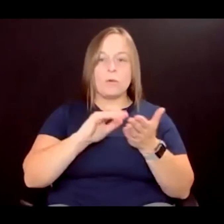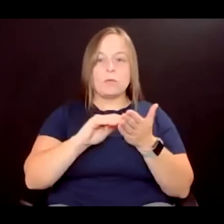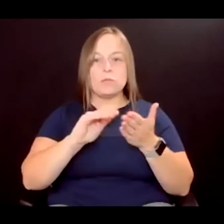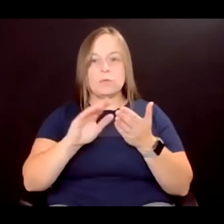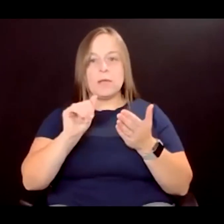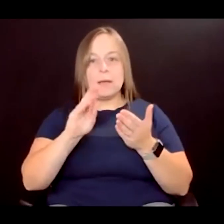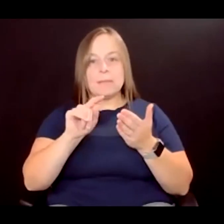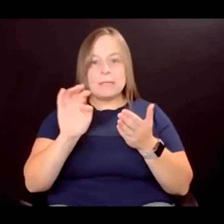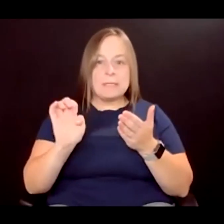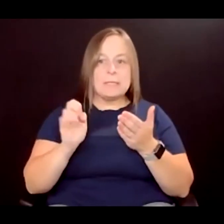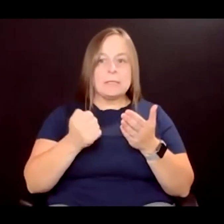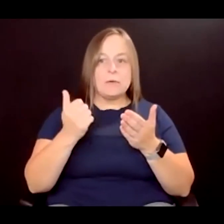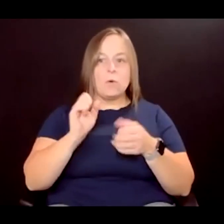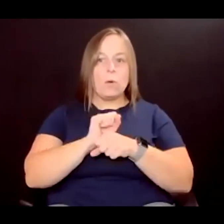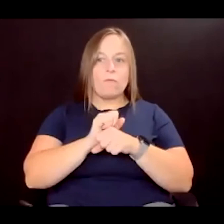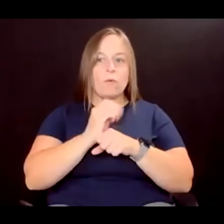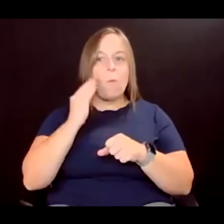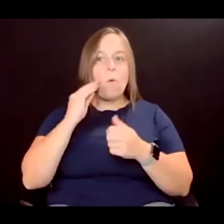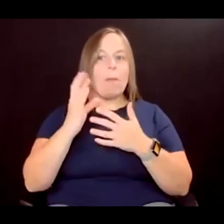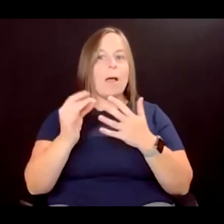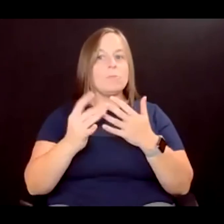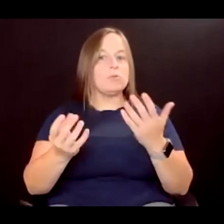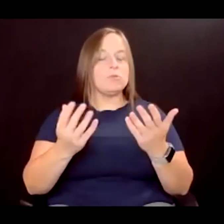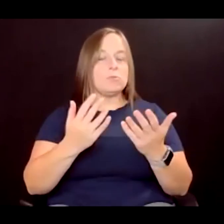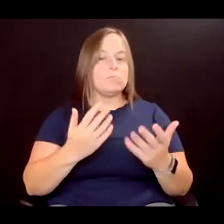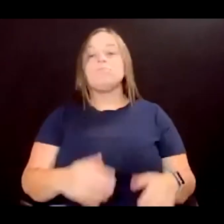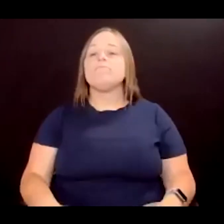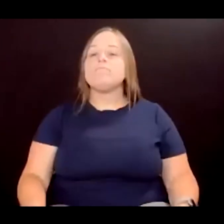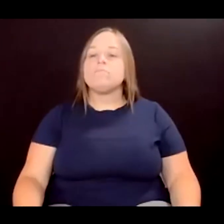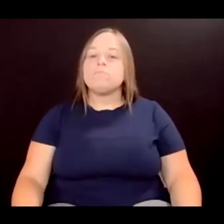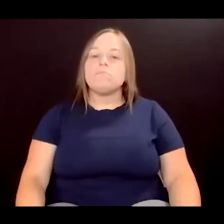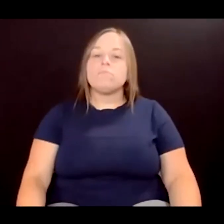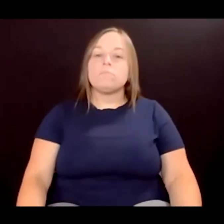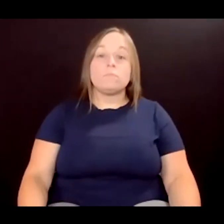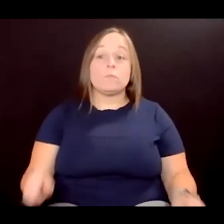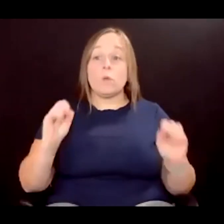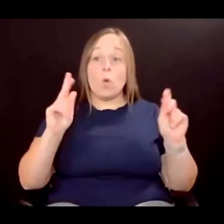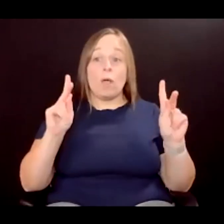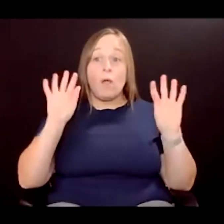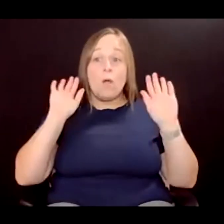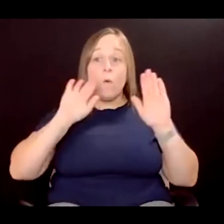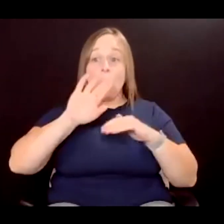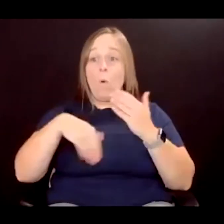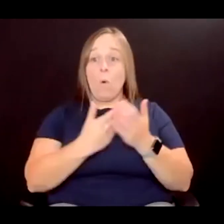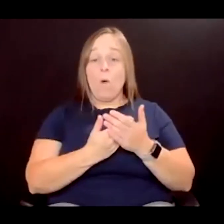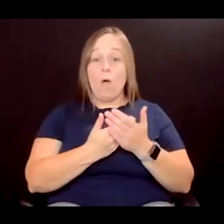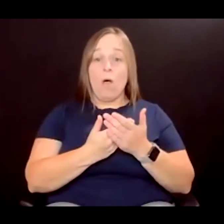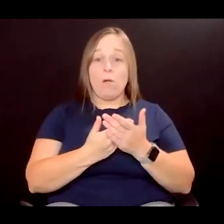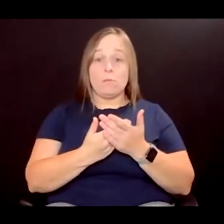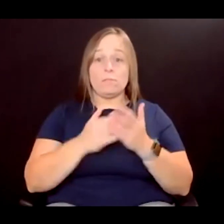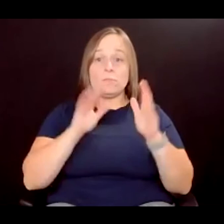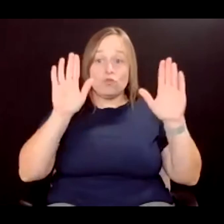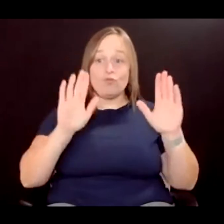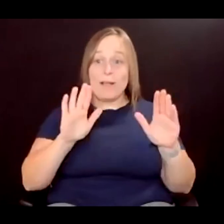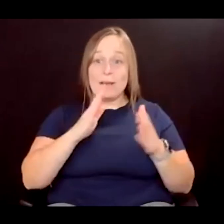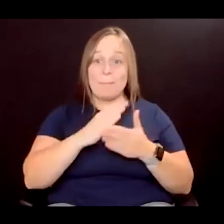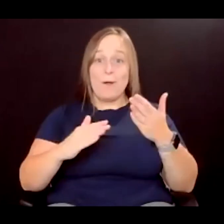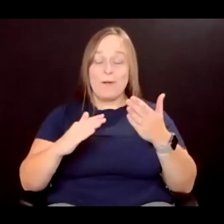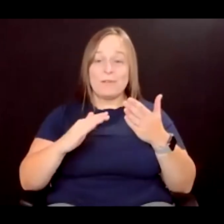cross the street safely. One of the things that the city of Albany has really failed to do is stay on top of